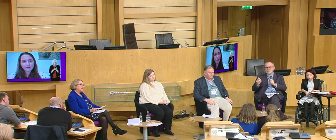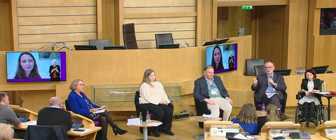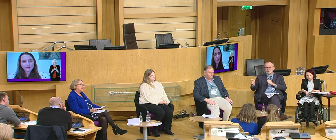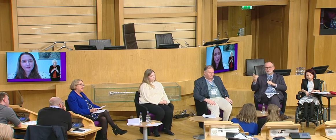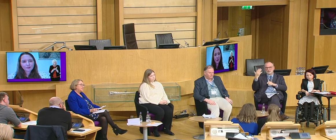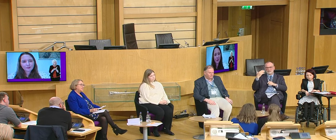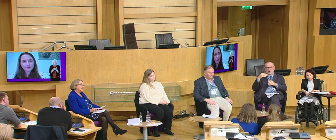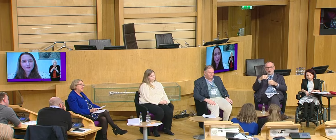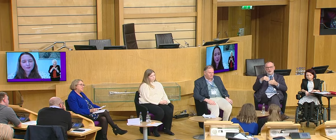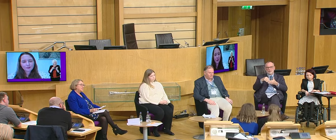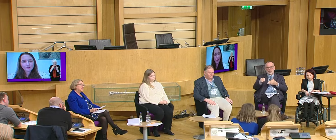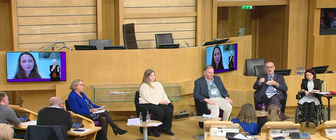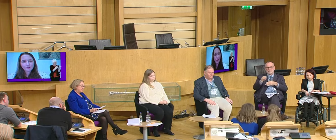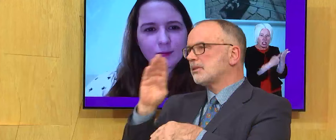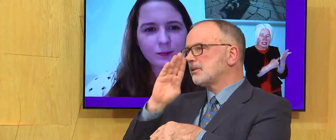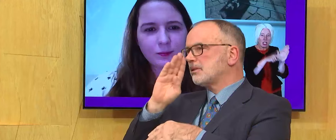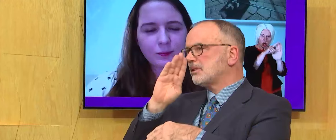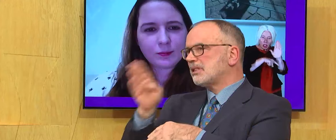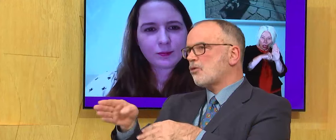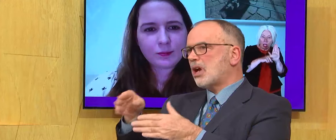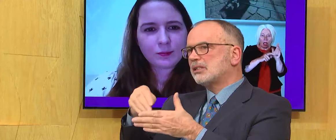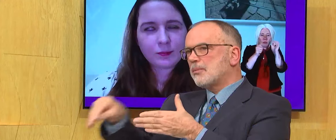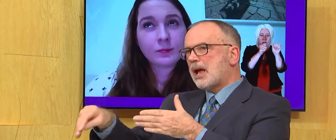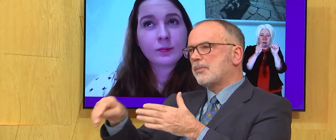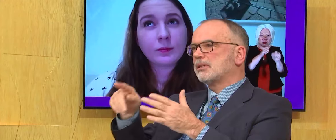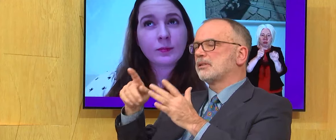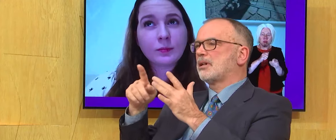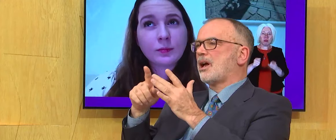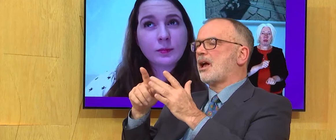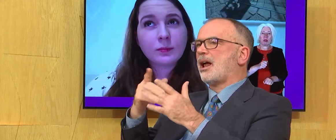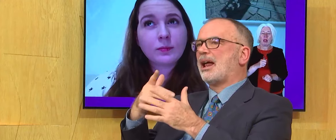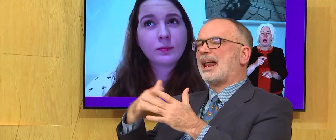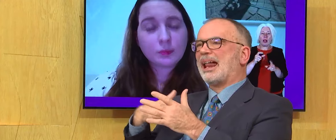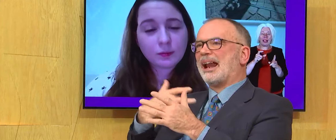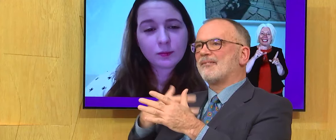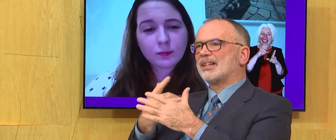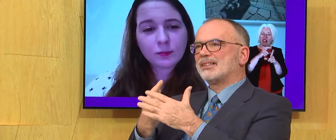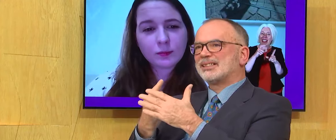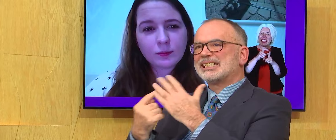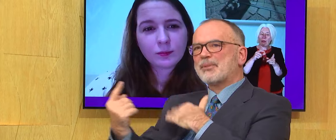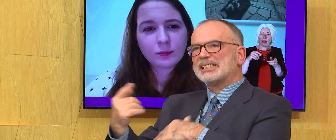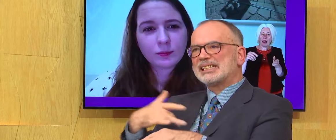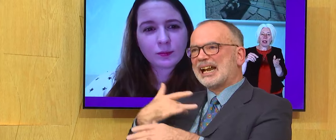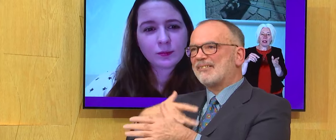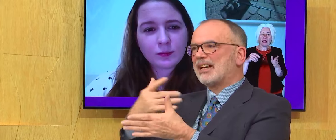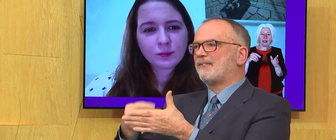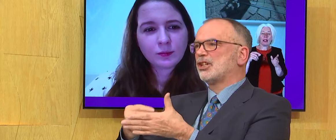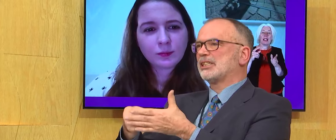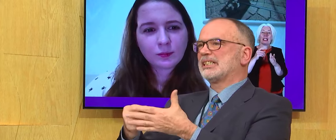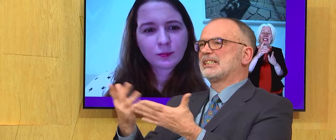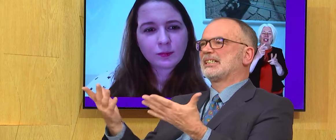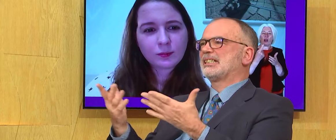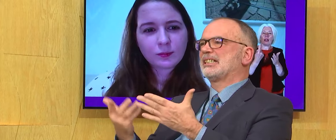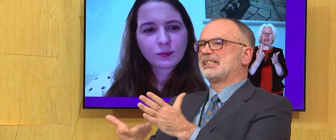the legislation that are constantly changing in terms of paying, whether it's direct debit or if it's living